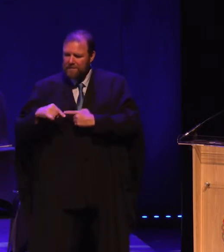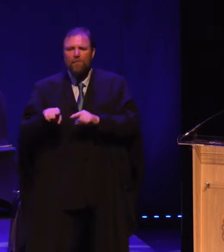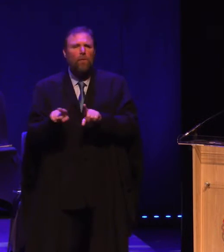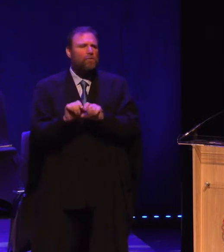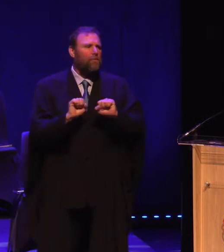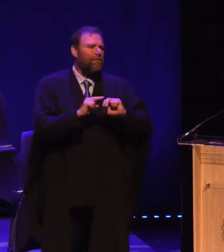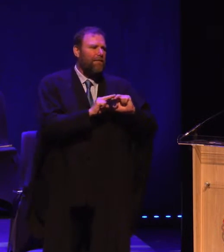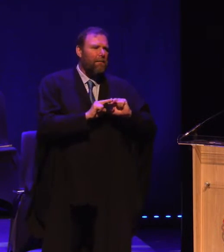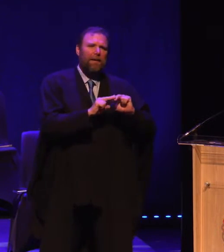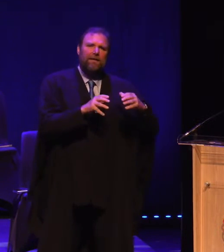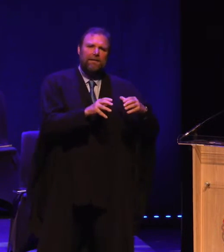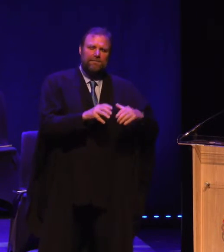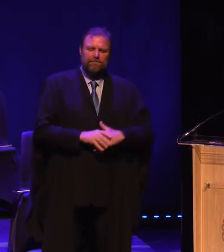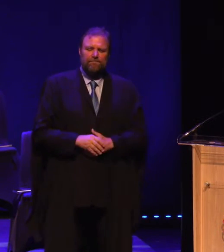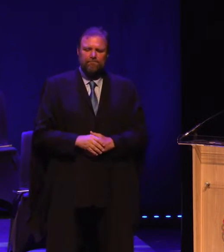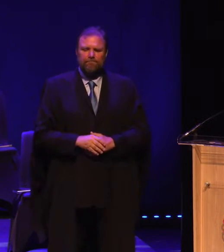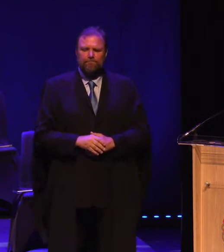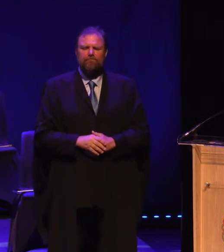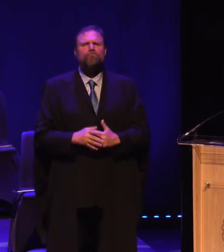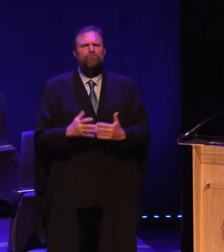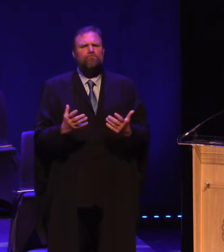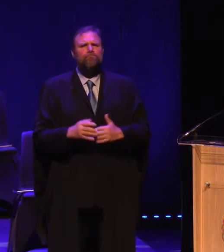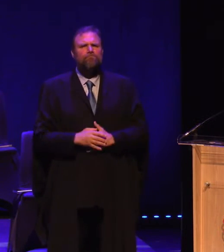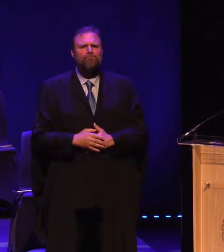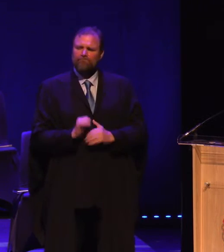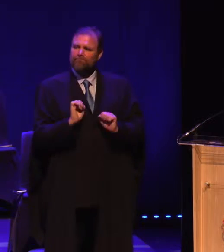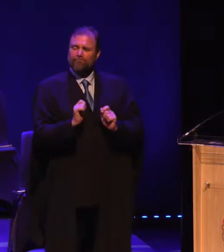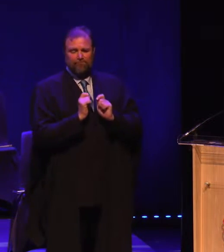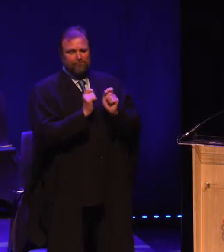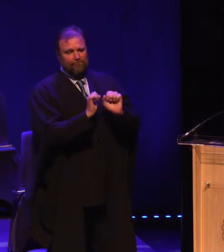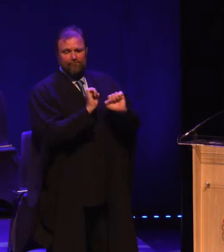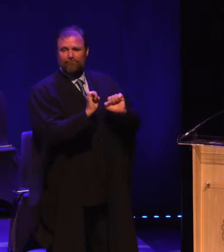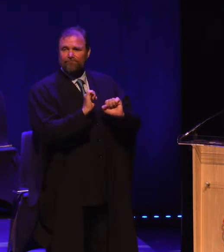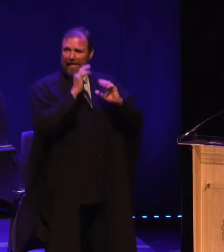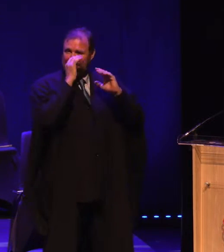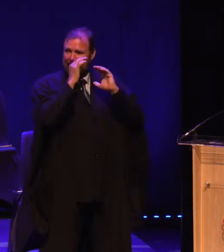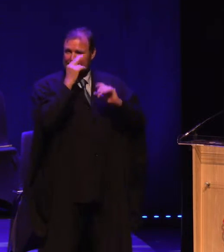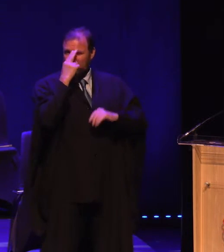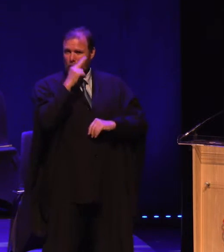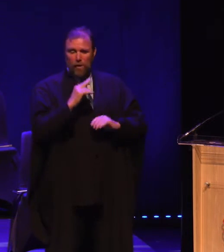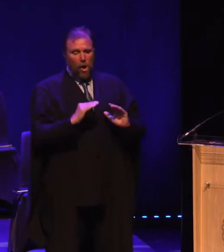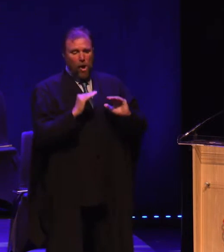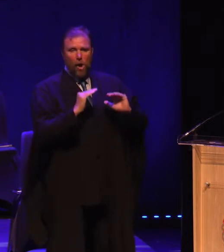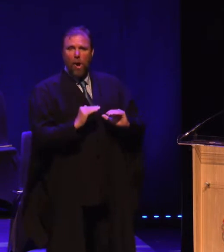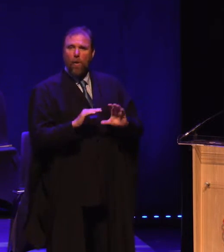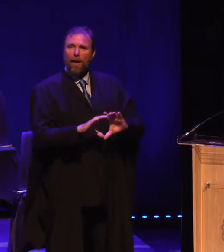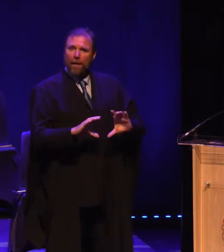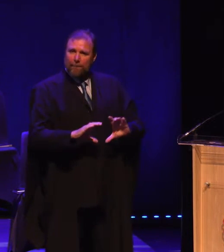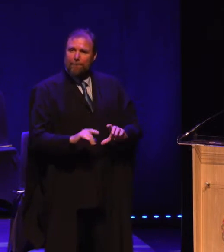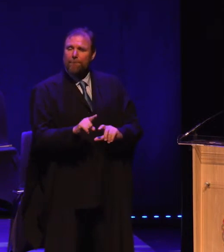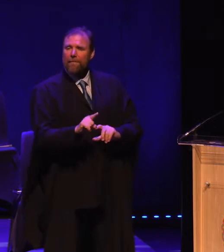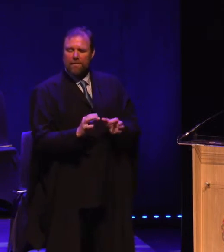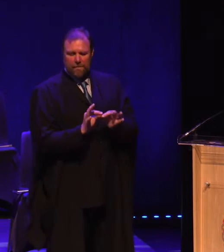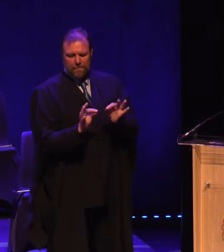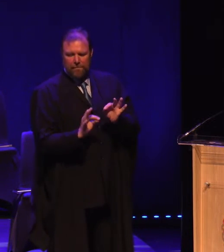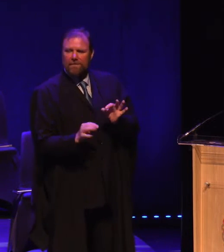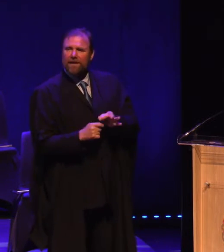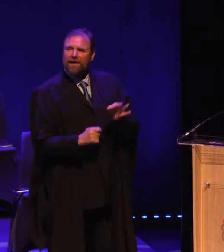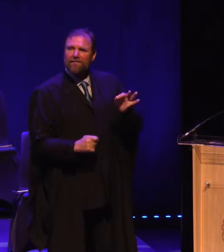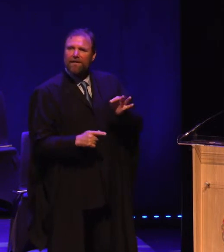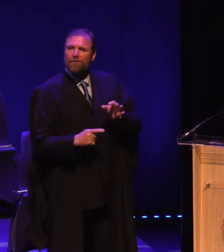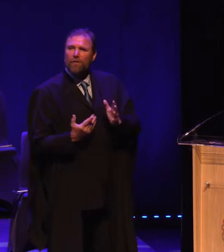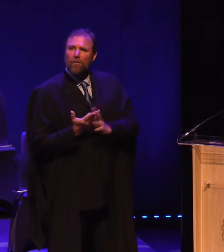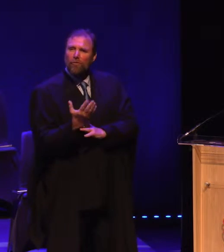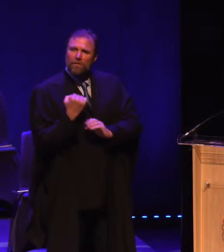family. Therefore, for a thesis entitled Lower Limb Muscle Activation During Sprinting and